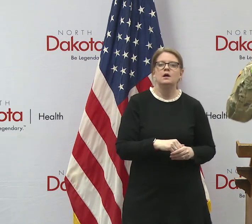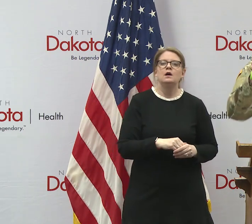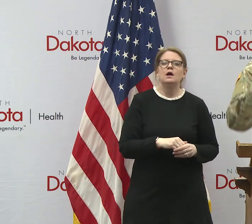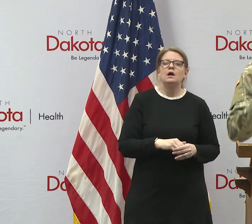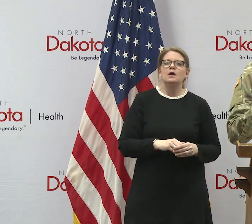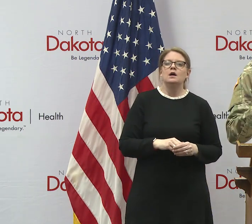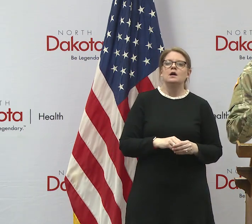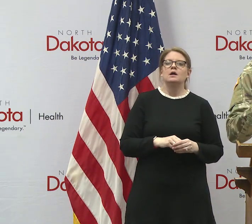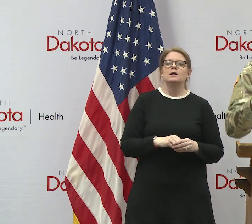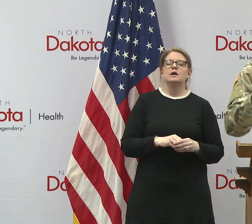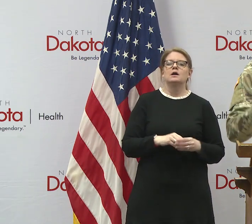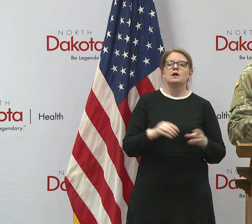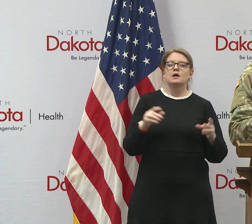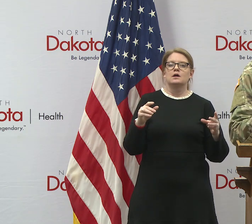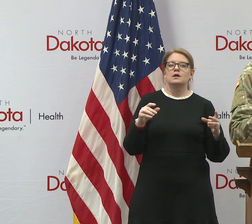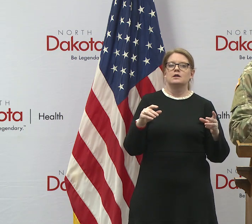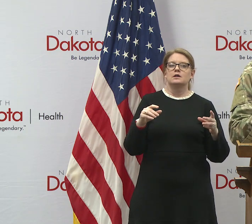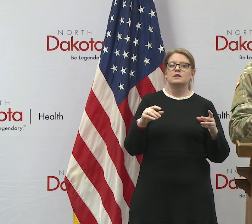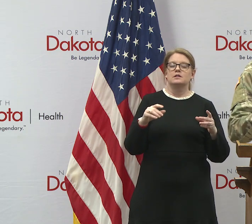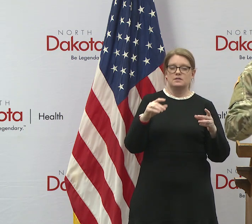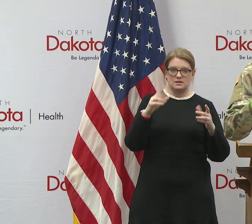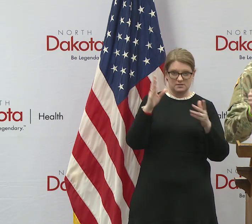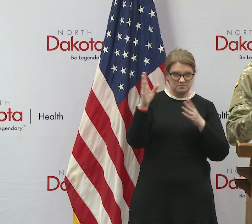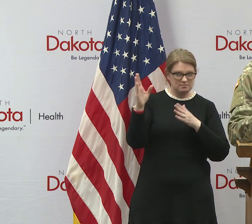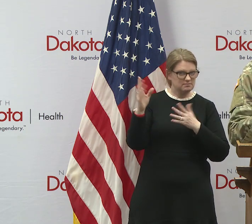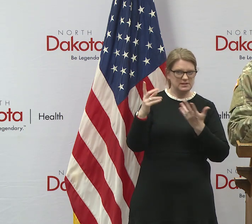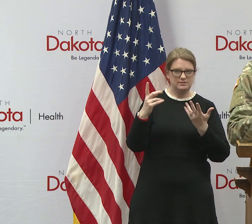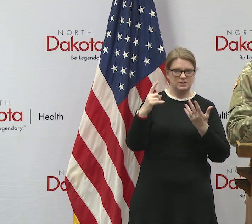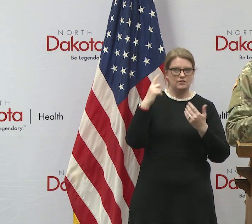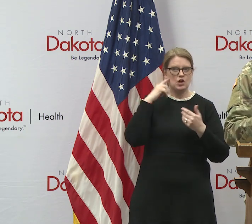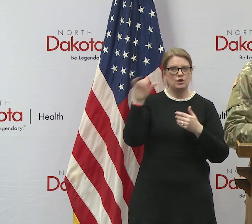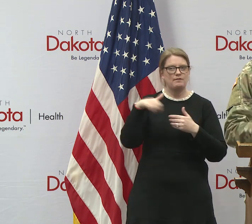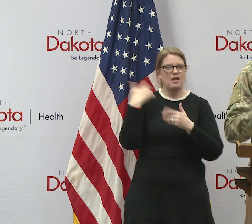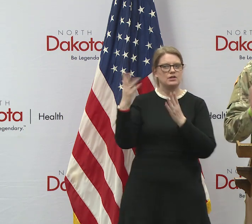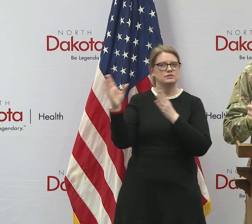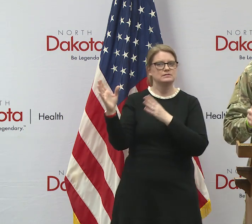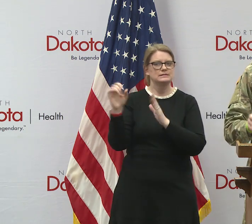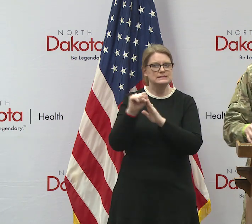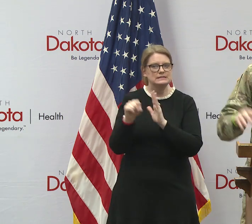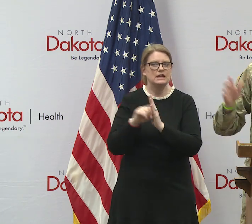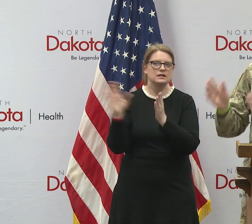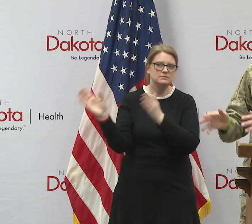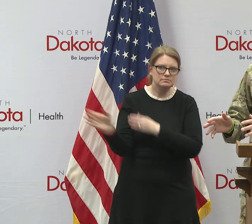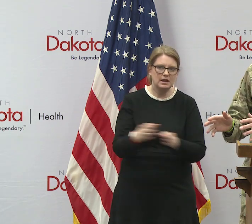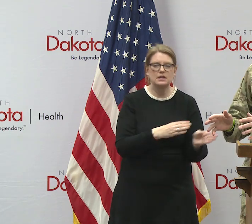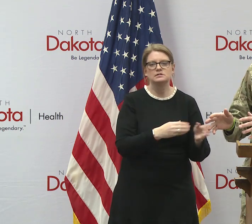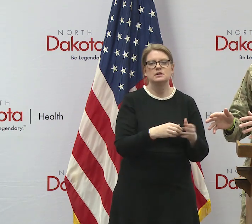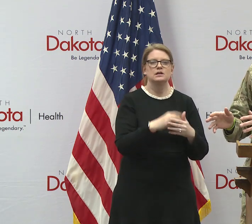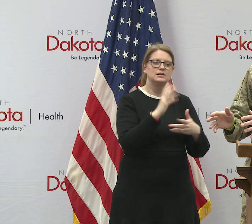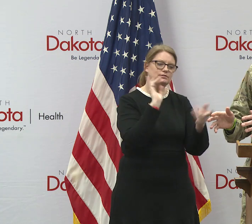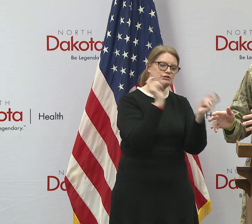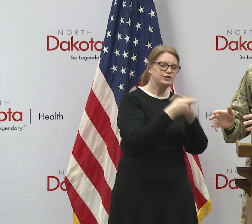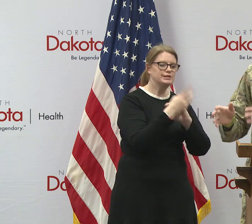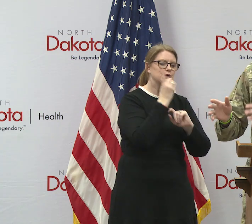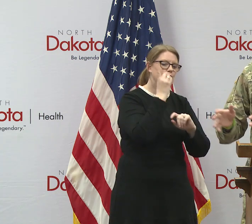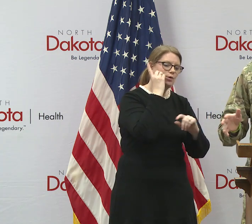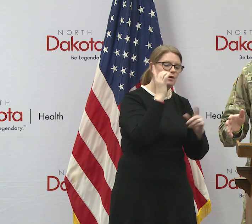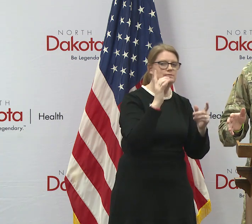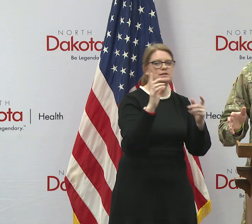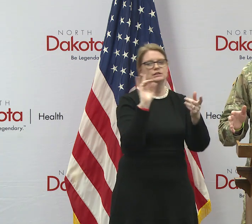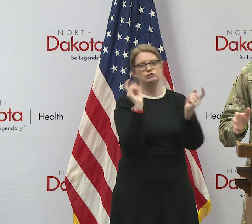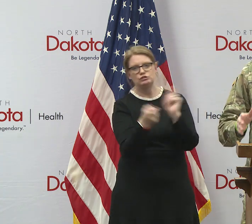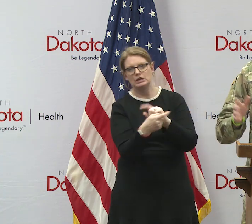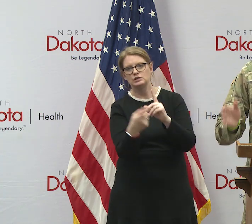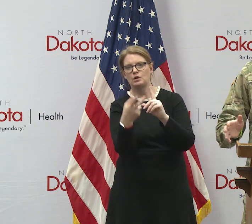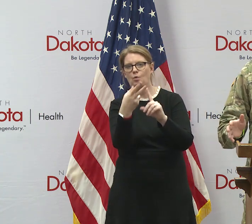Again, getting out in front. There are contingency plans like you've heard of in other states, converting dormitories, converting